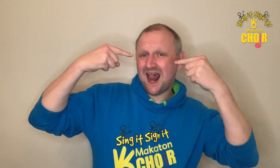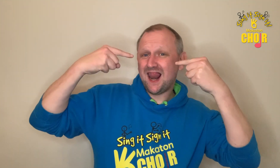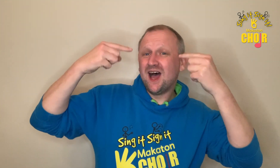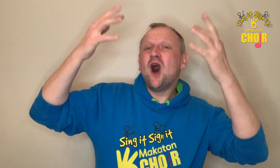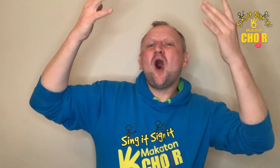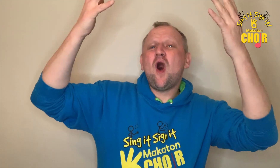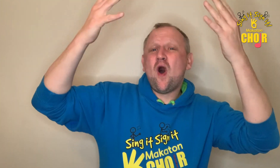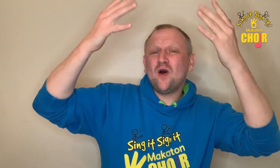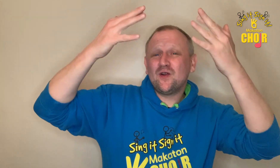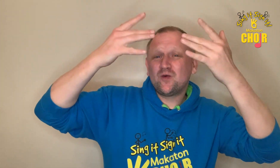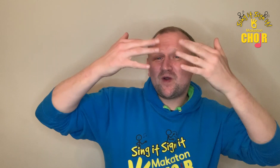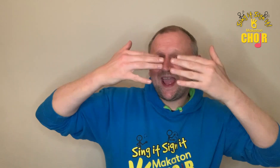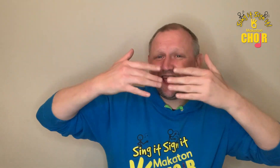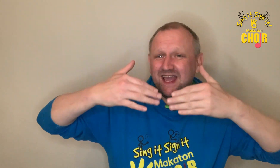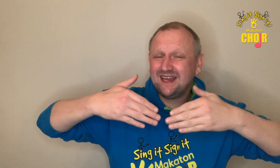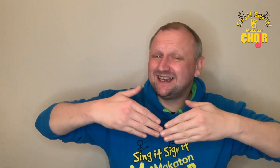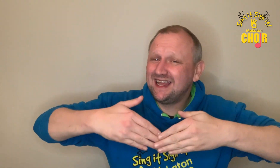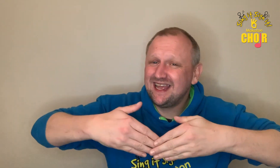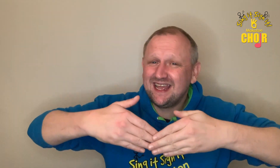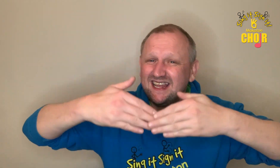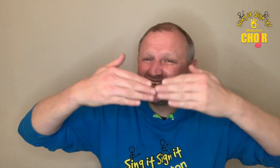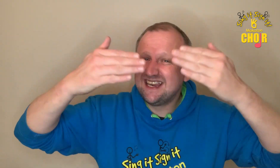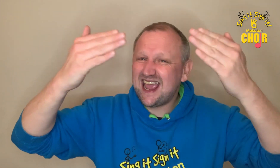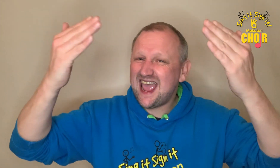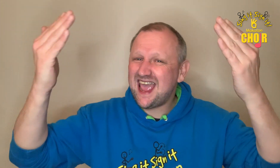On a rainy day